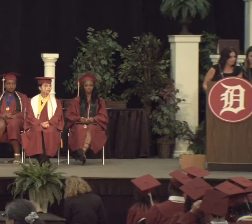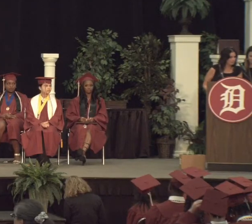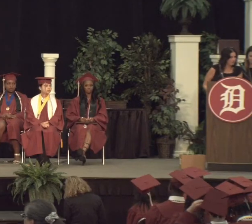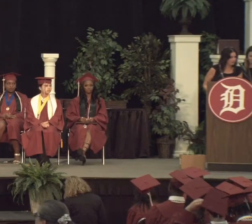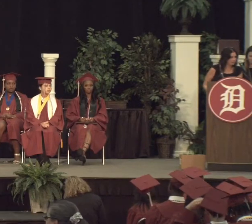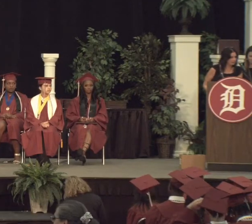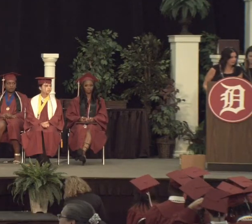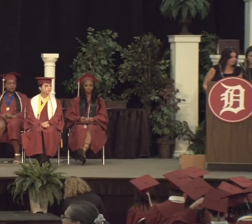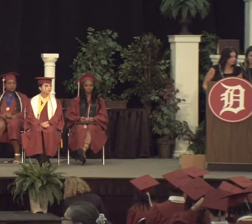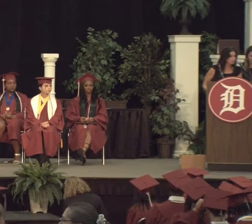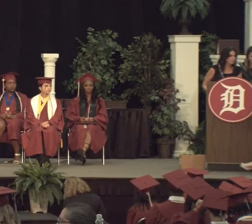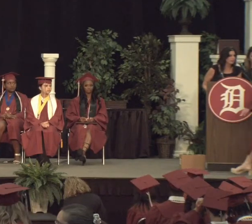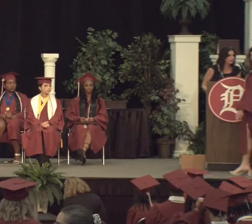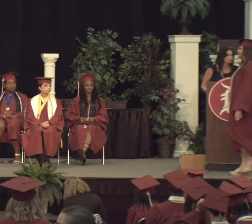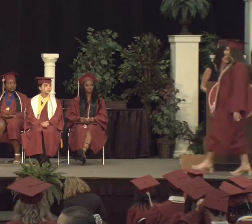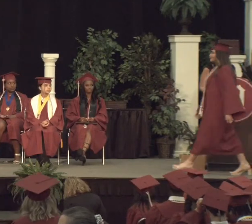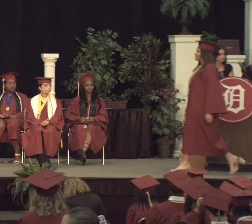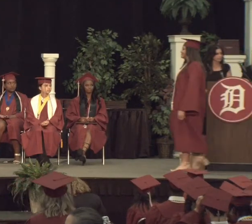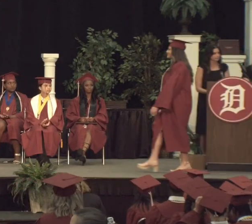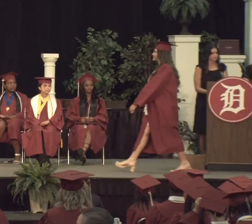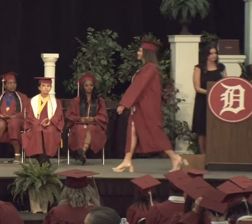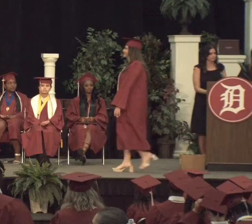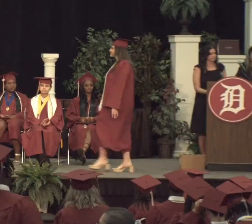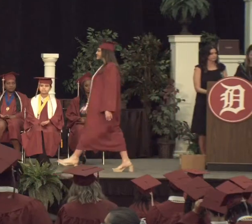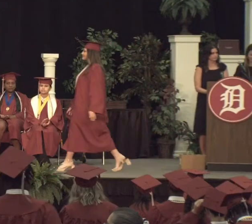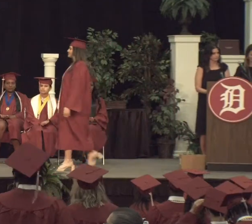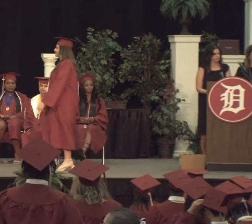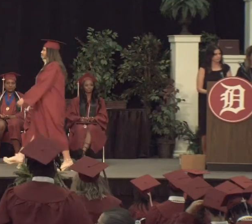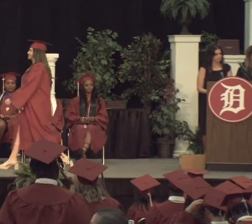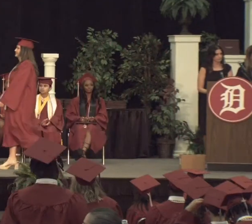Nicole Cavagna-Lanez, cum laude.